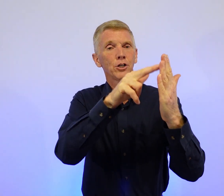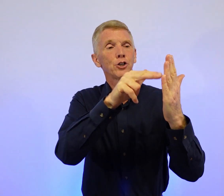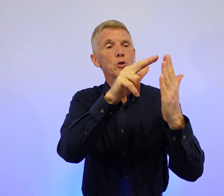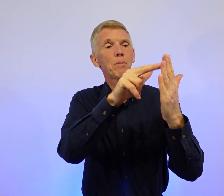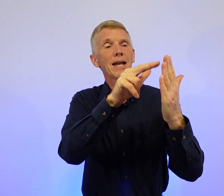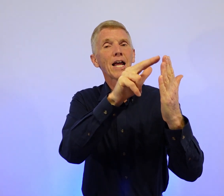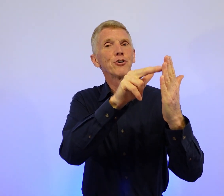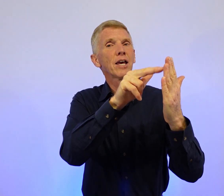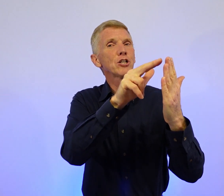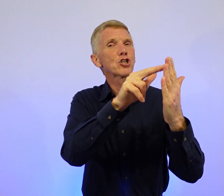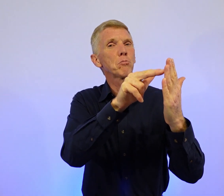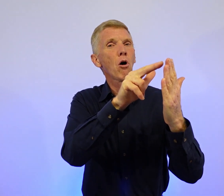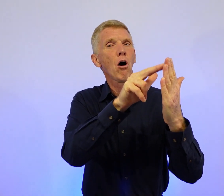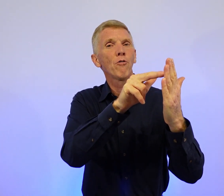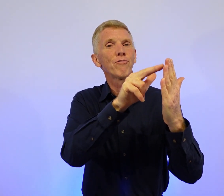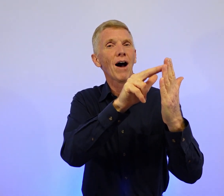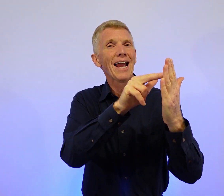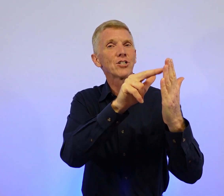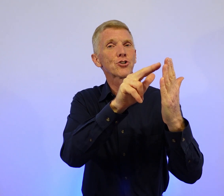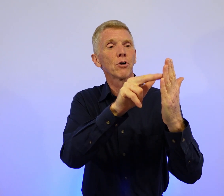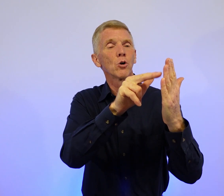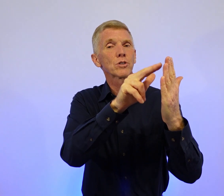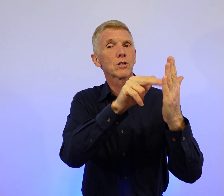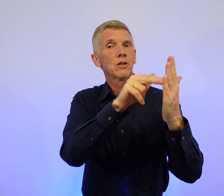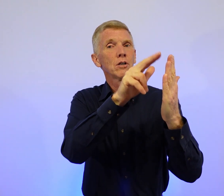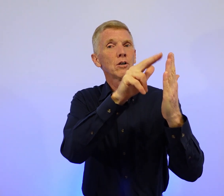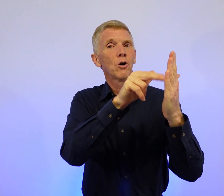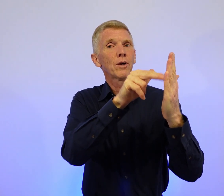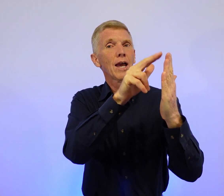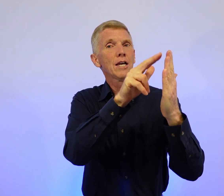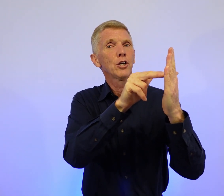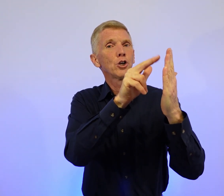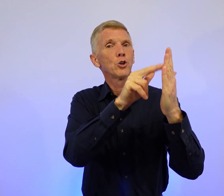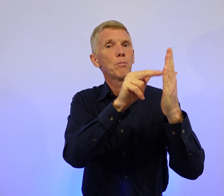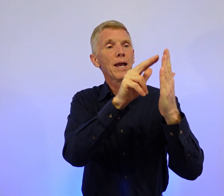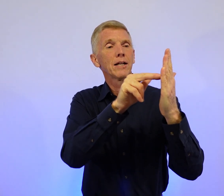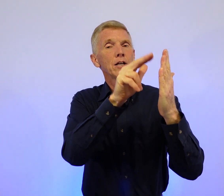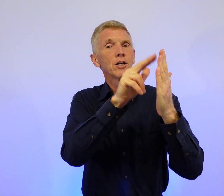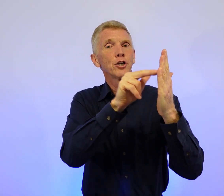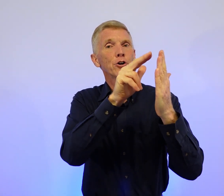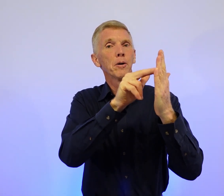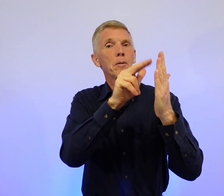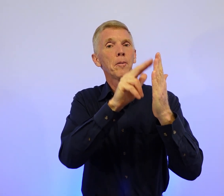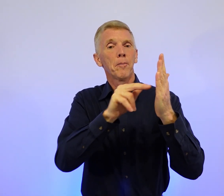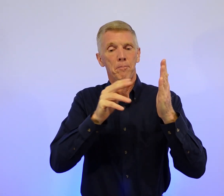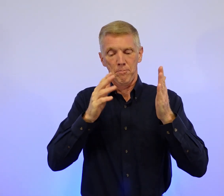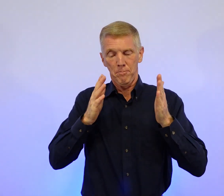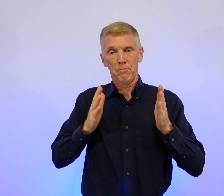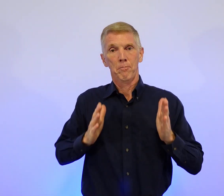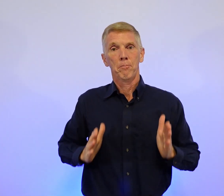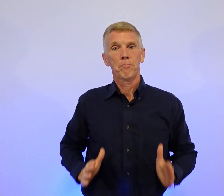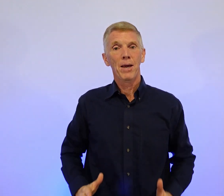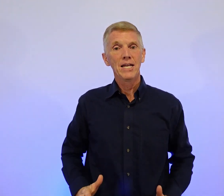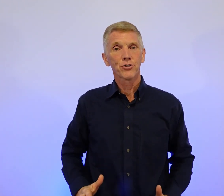You paint, and you're taking small, fine strokes. Okay, you paint. You're a